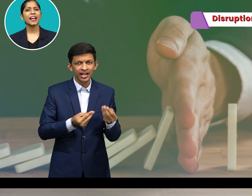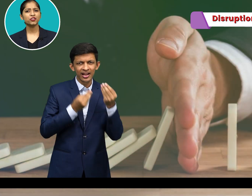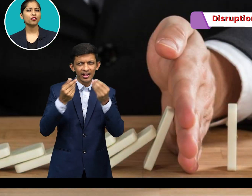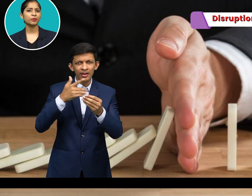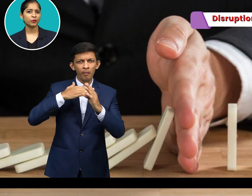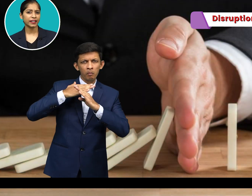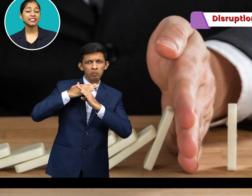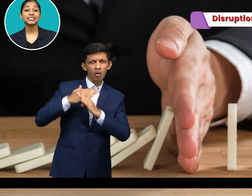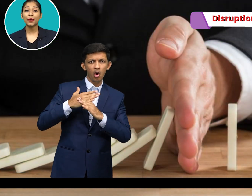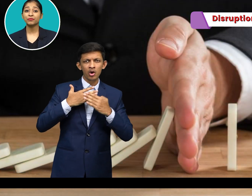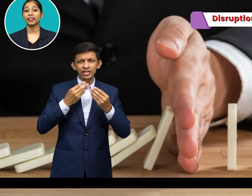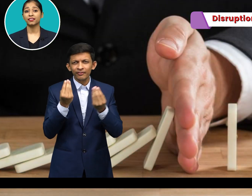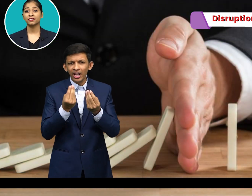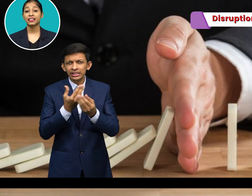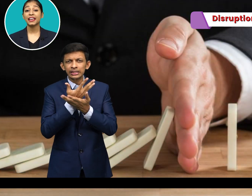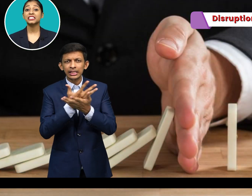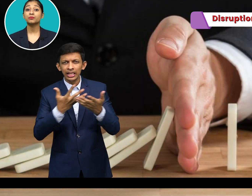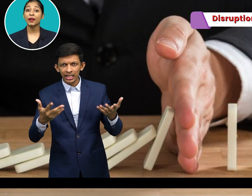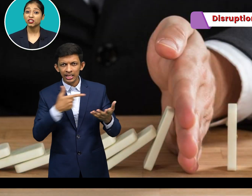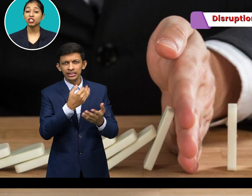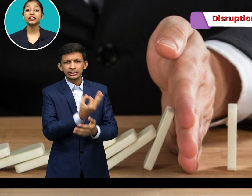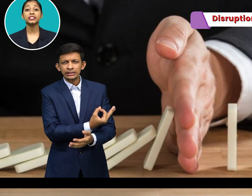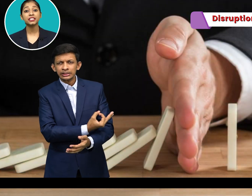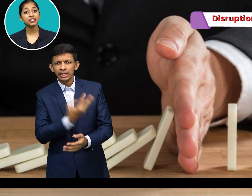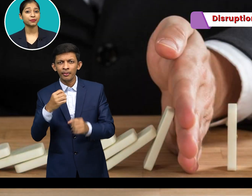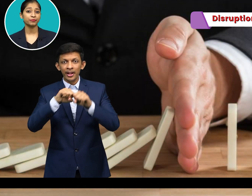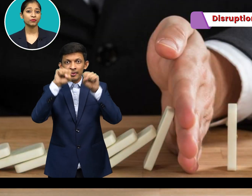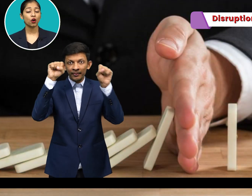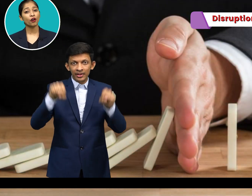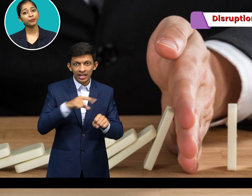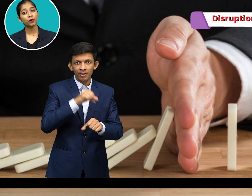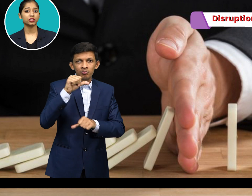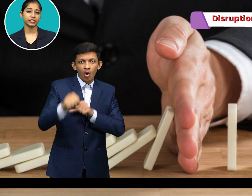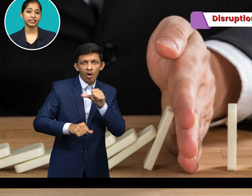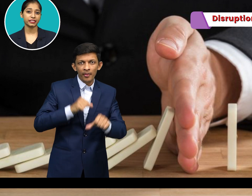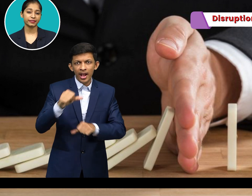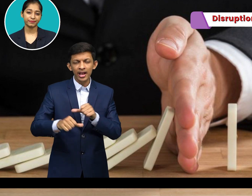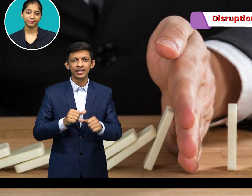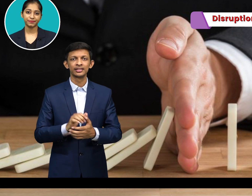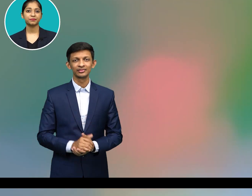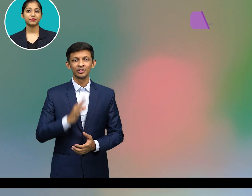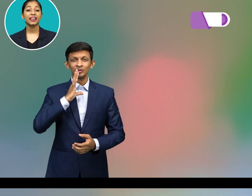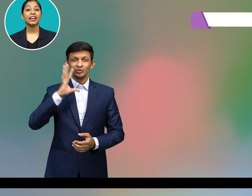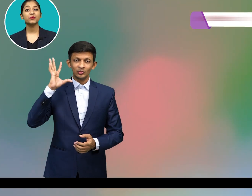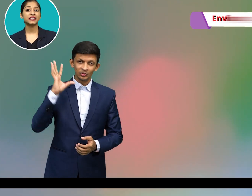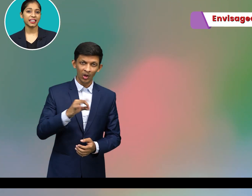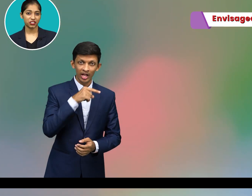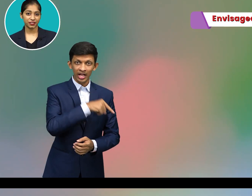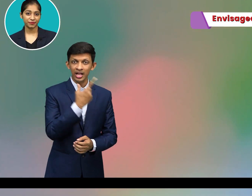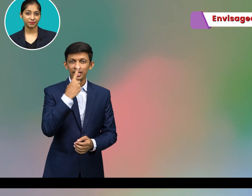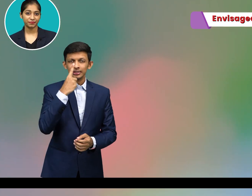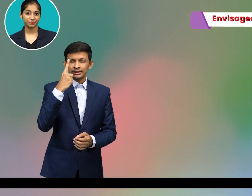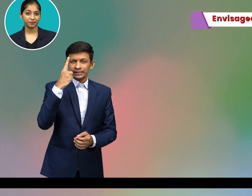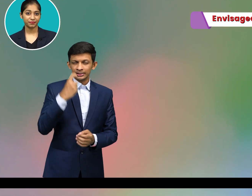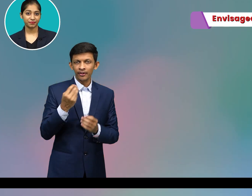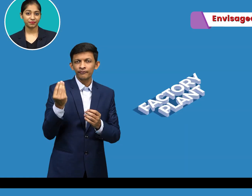The action of preventing something, especially a system or a process. Envisaged.